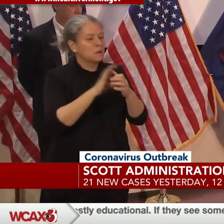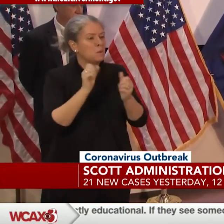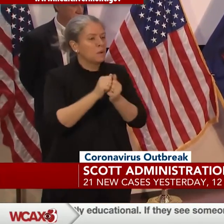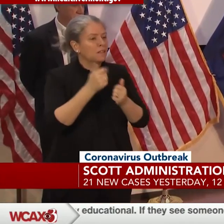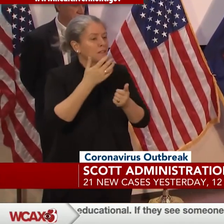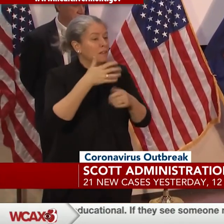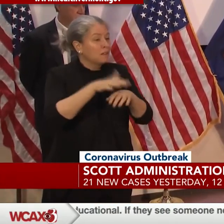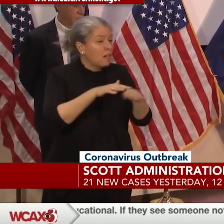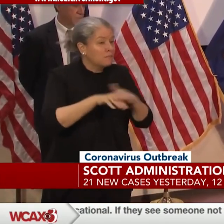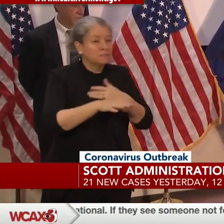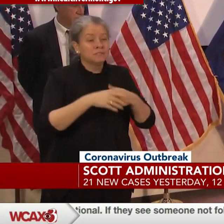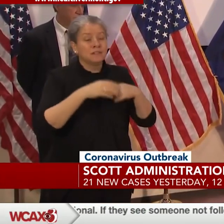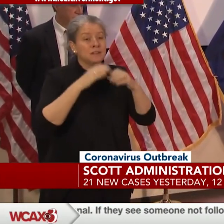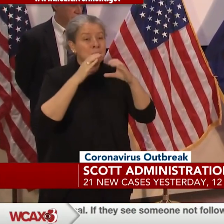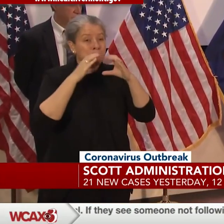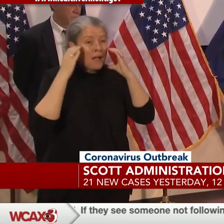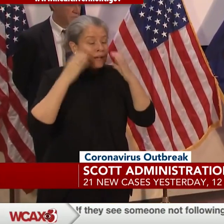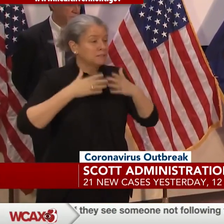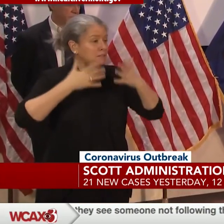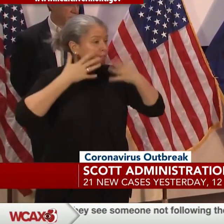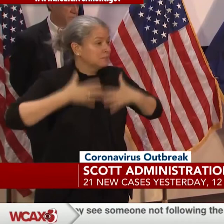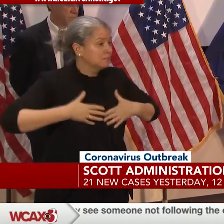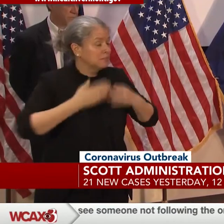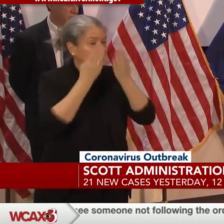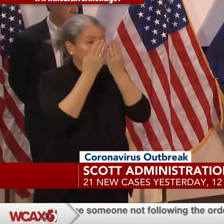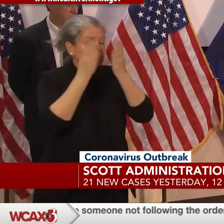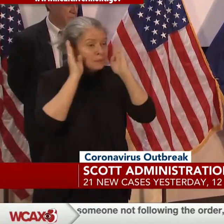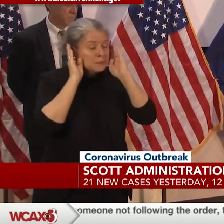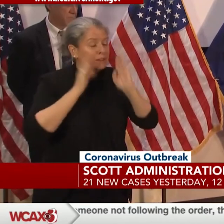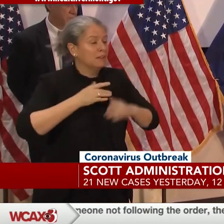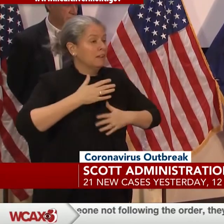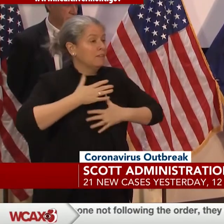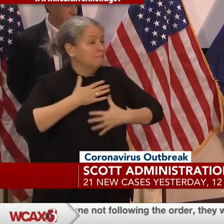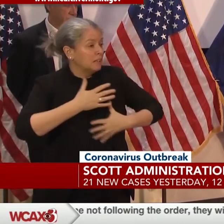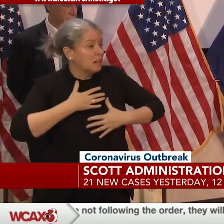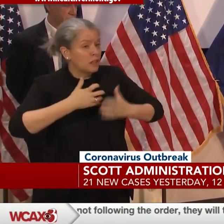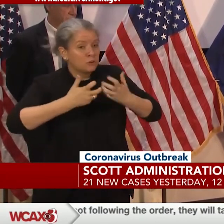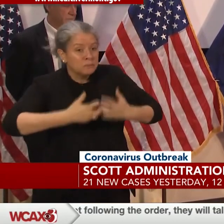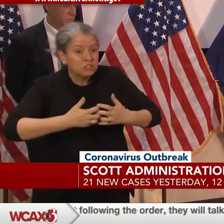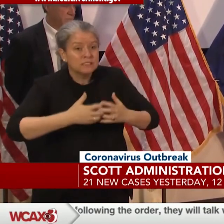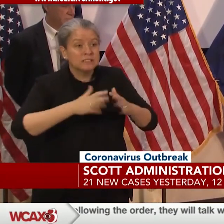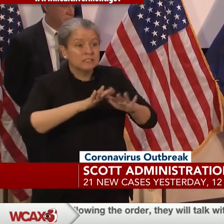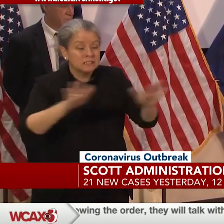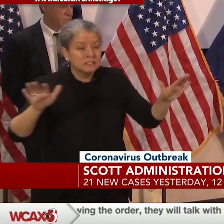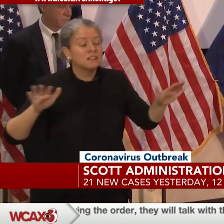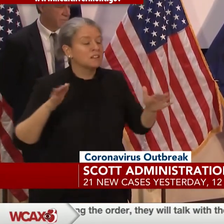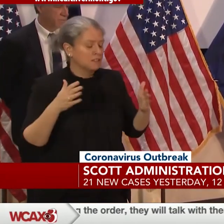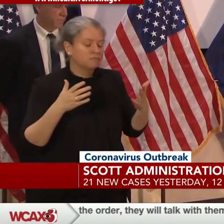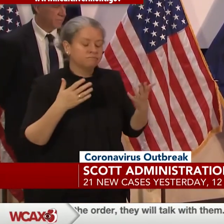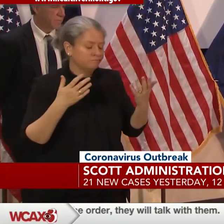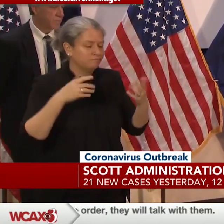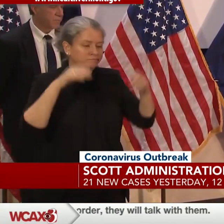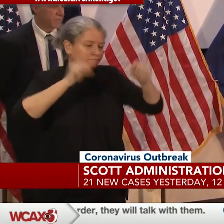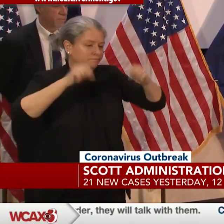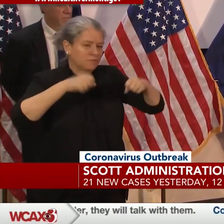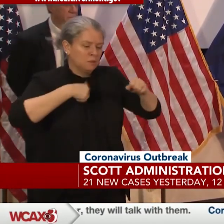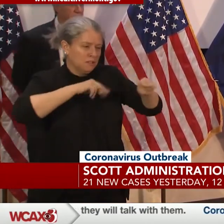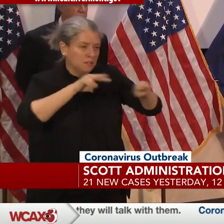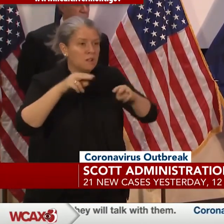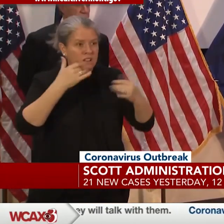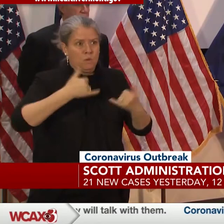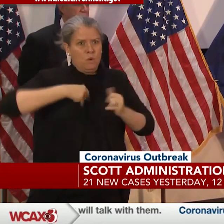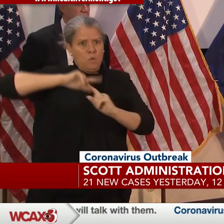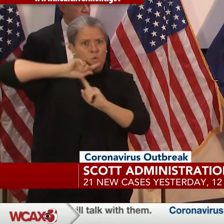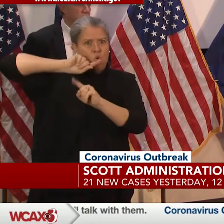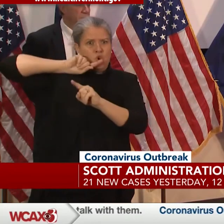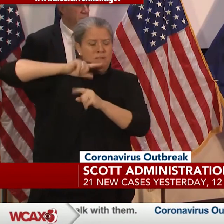and surge capacity. There are teams continuing to work on those things. We have literally millions of items on order